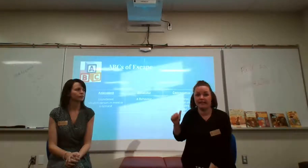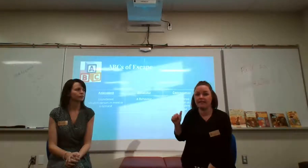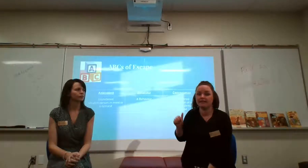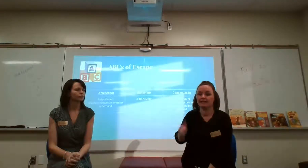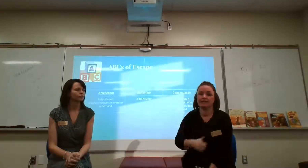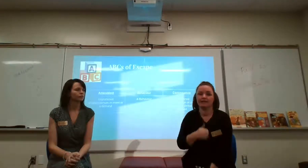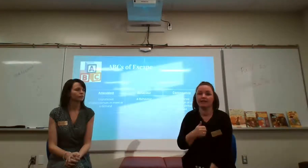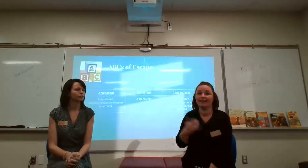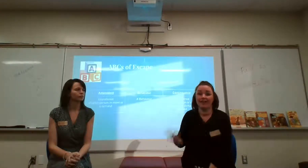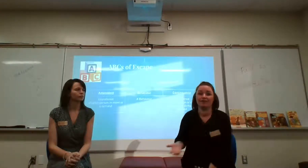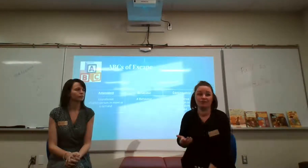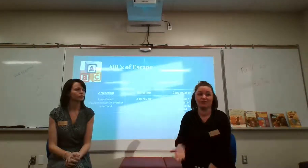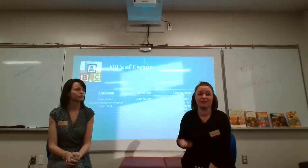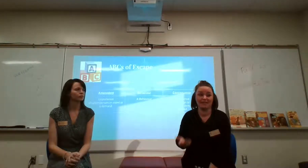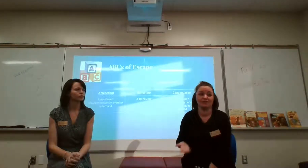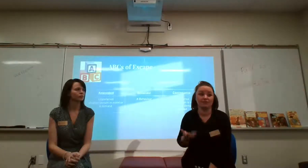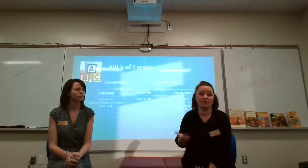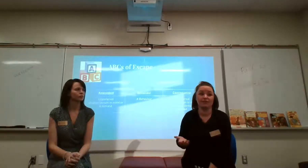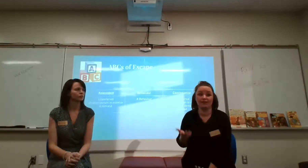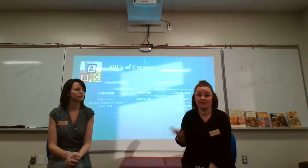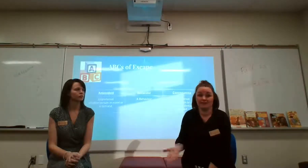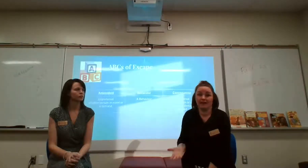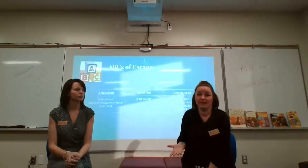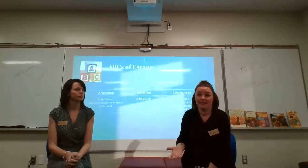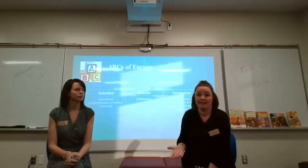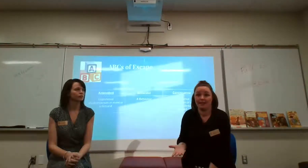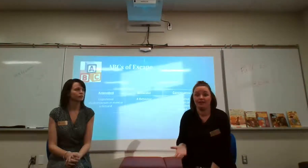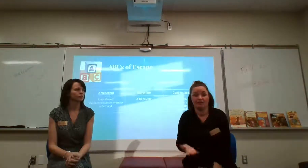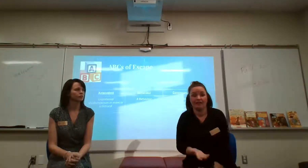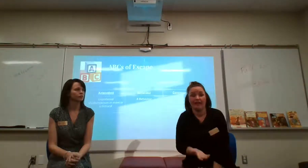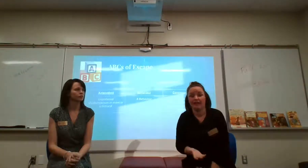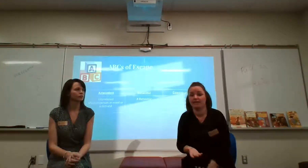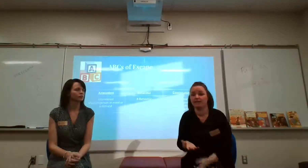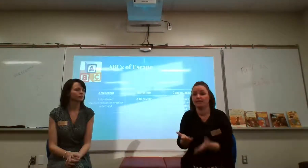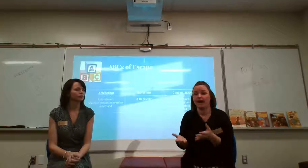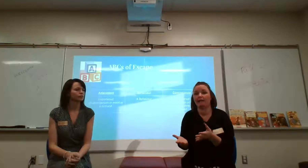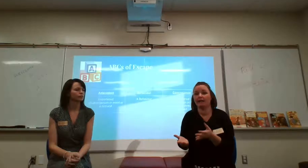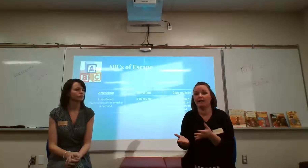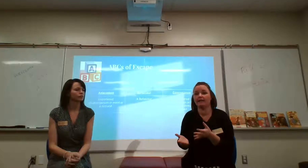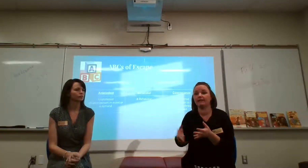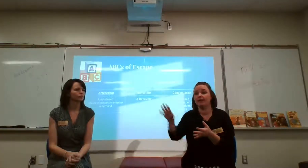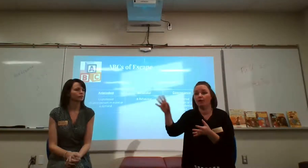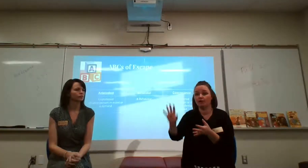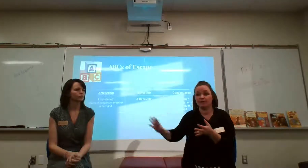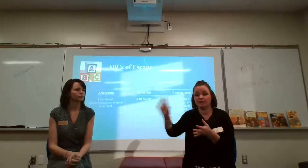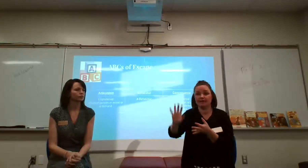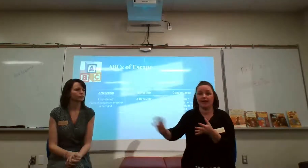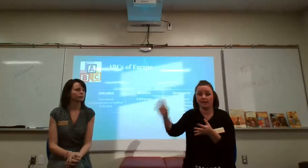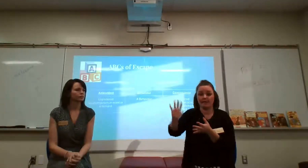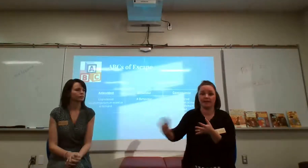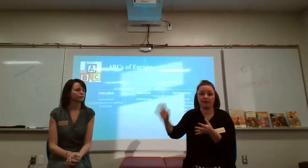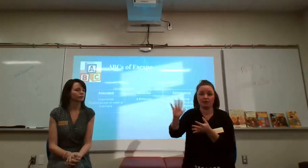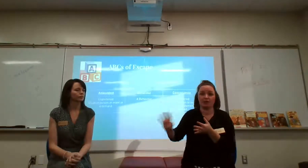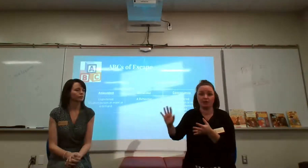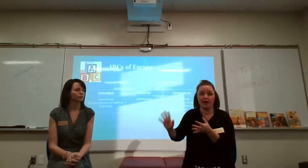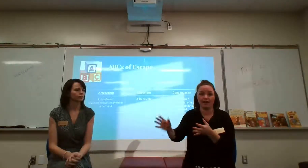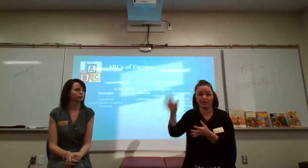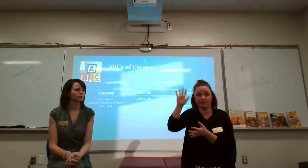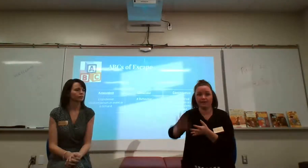C is something that allows you to successfully escape that or delay it. So what's happening is something's happening that you don't love,